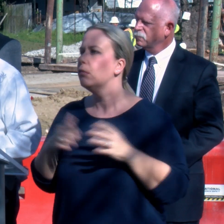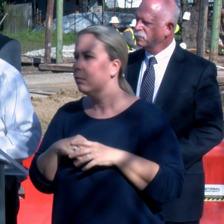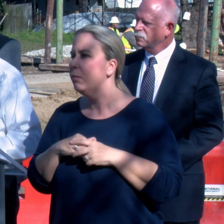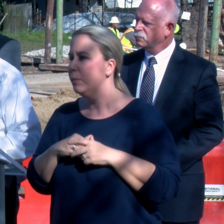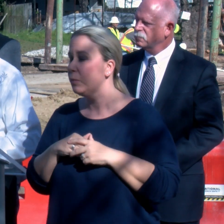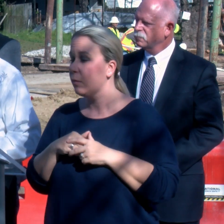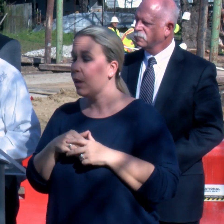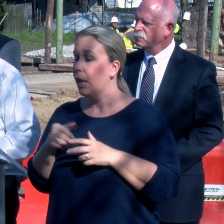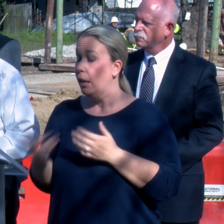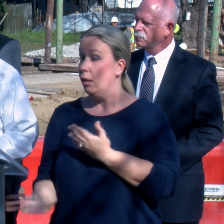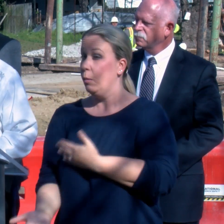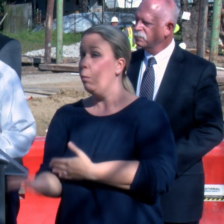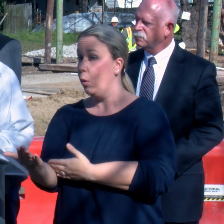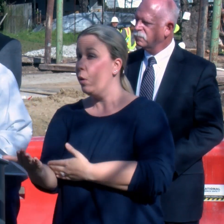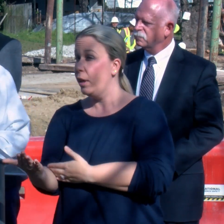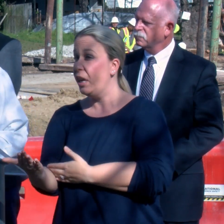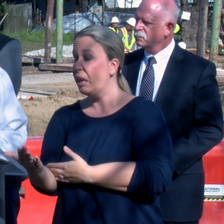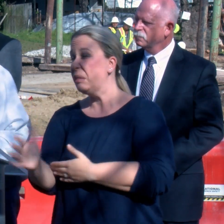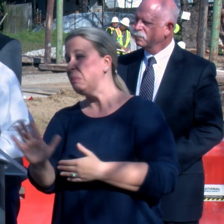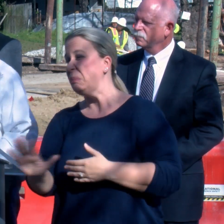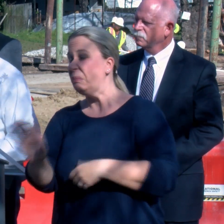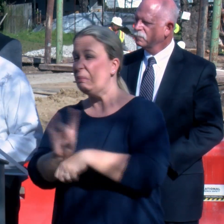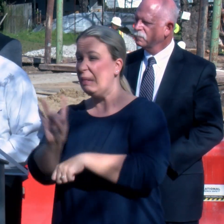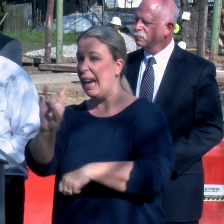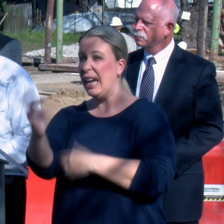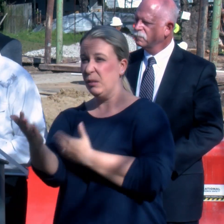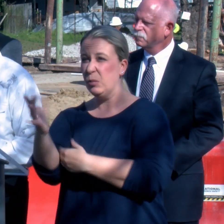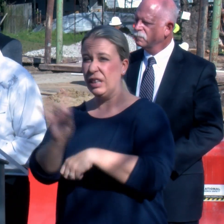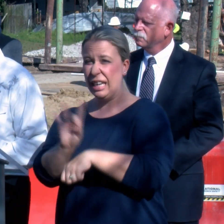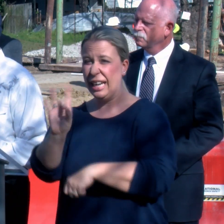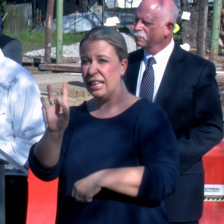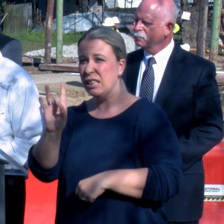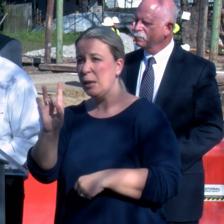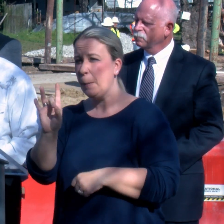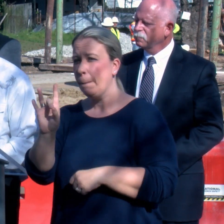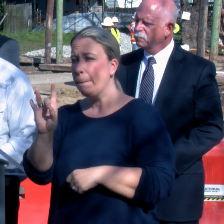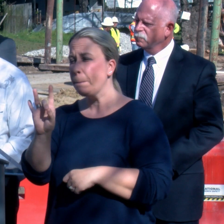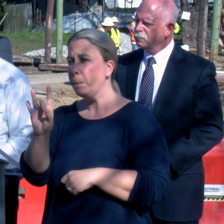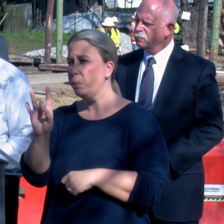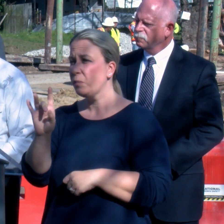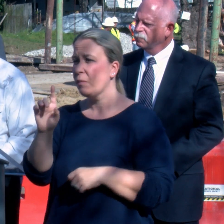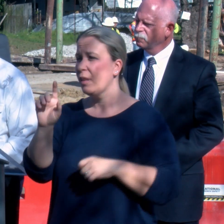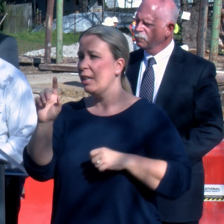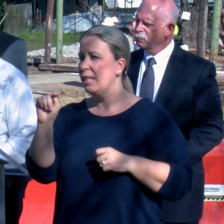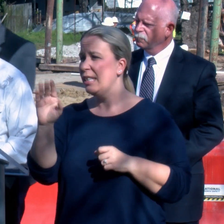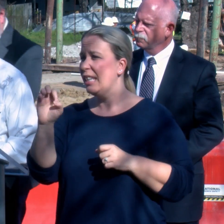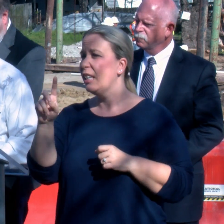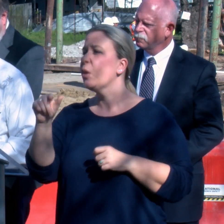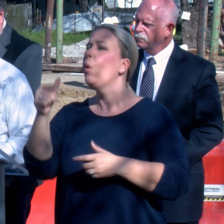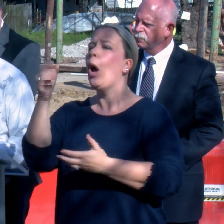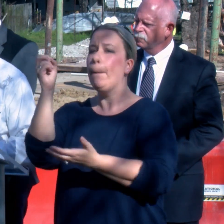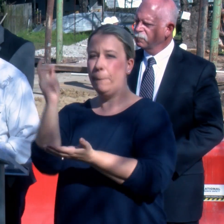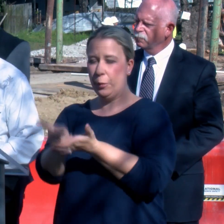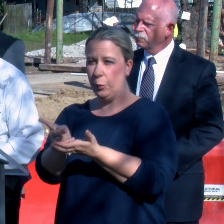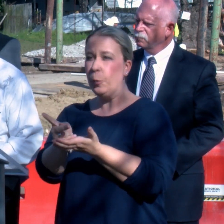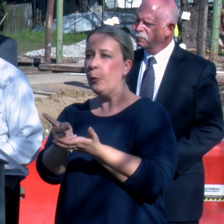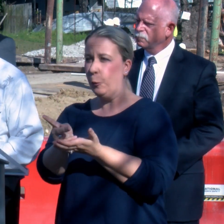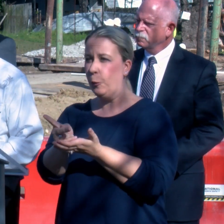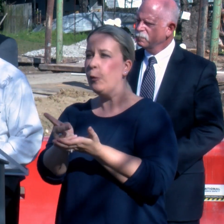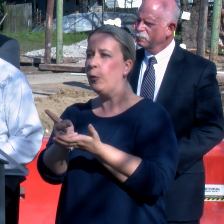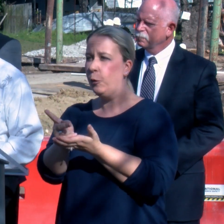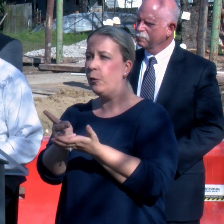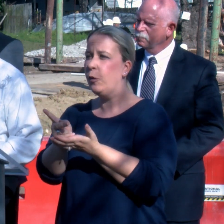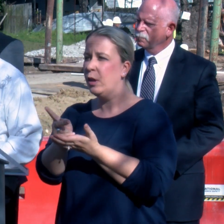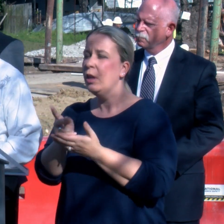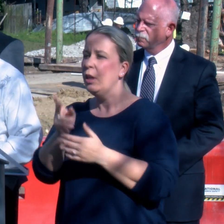then this morning, at about 8 a.m., a little before 8 a.m., TCEQ approved the City of